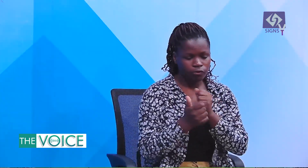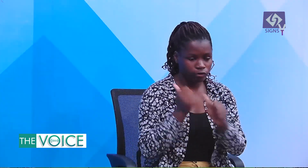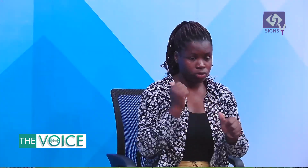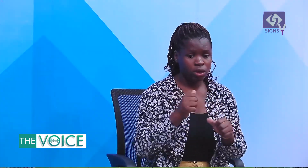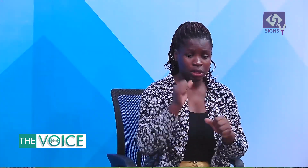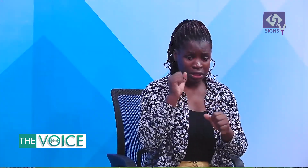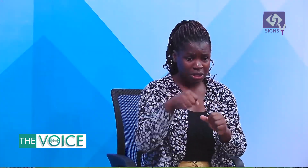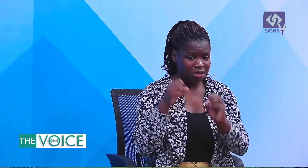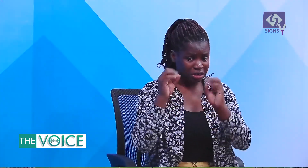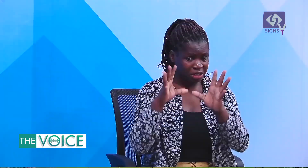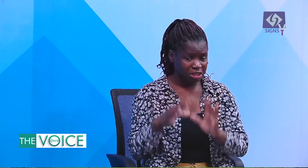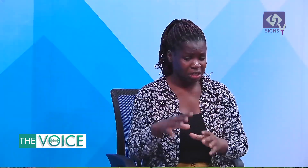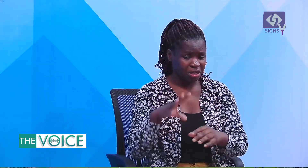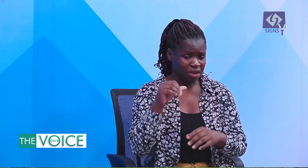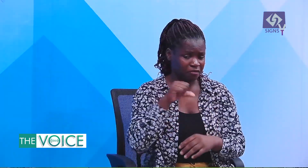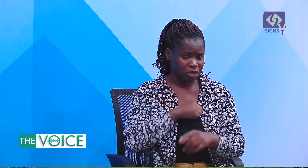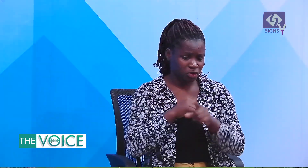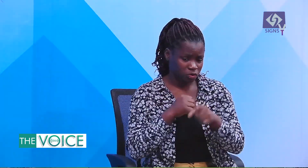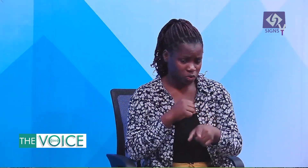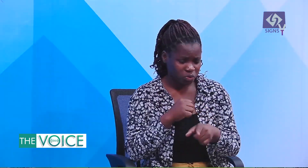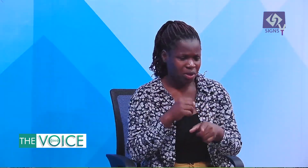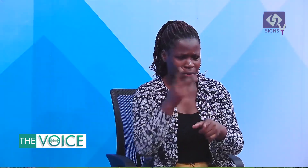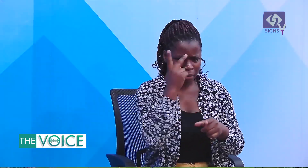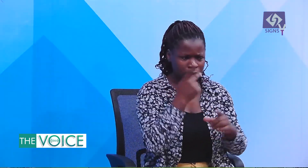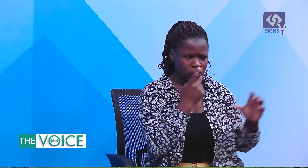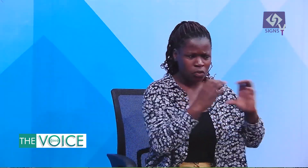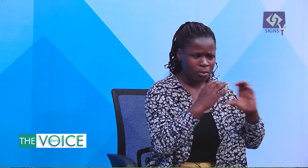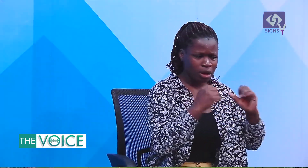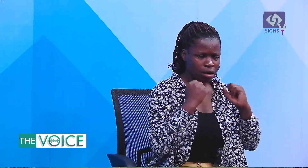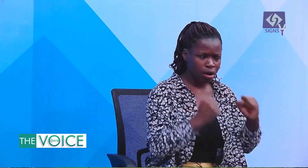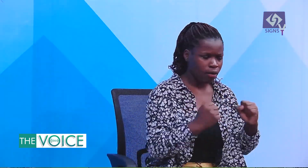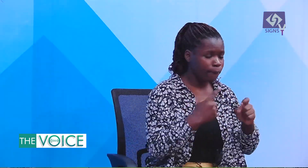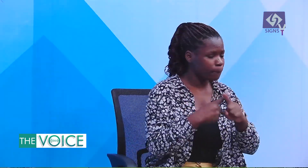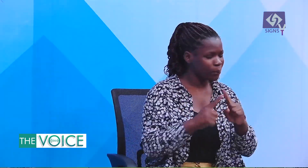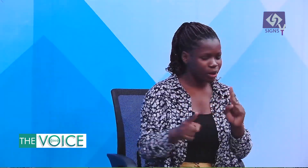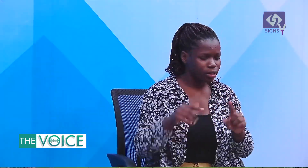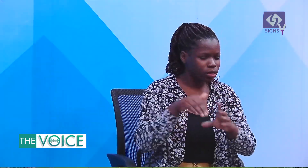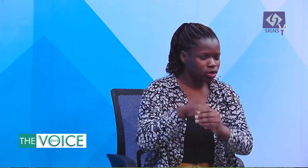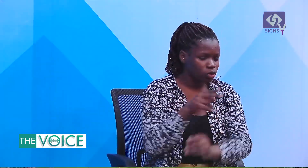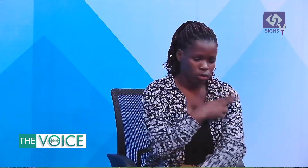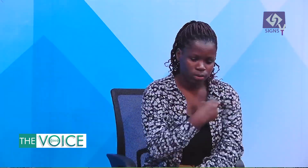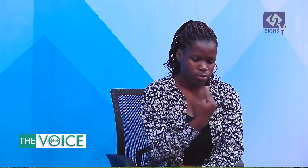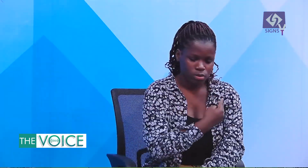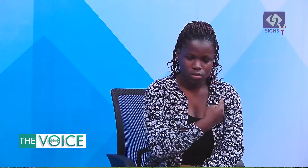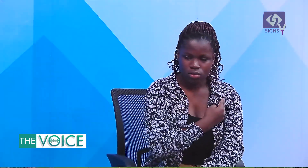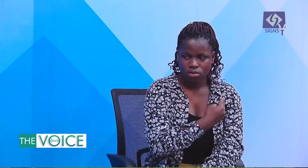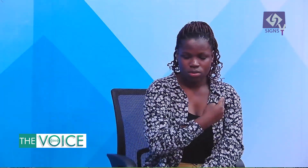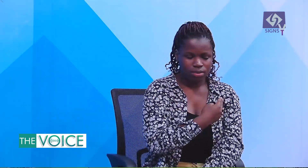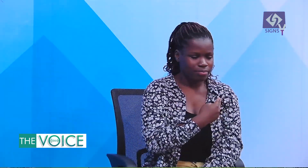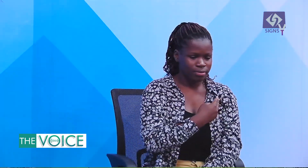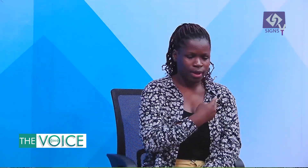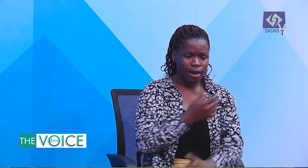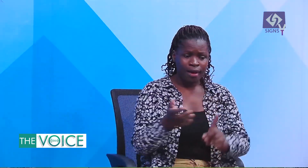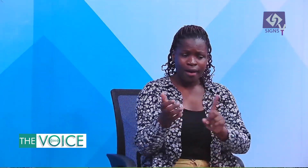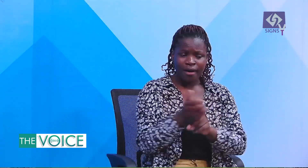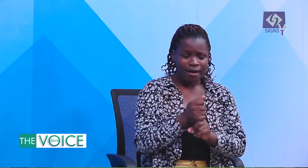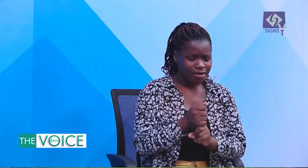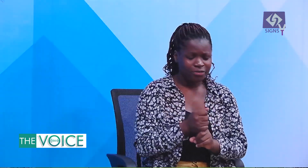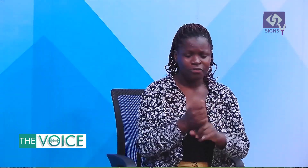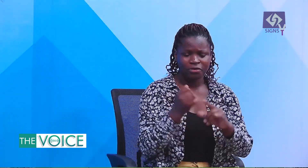don't refuse to offer services. But if you feel like the teacher is taking advantage or there is difficulty in communications, I really advise people to